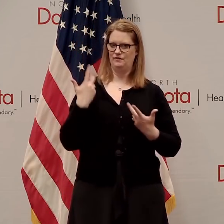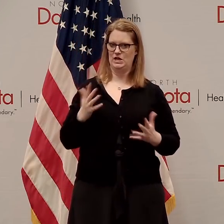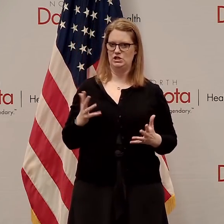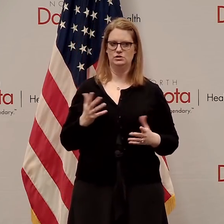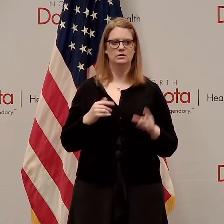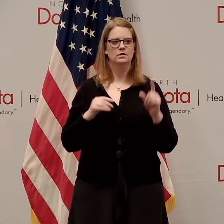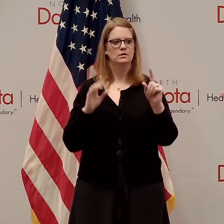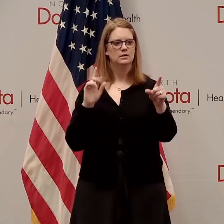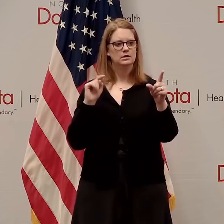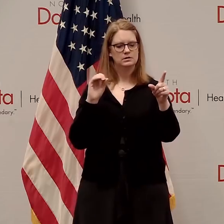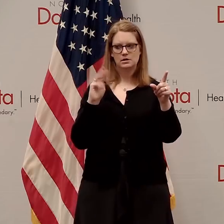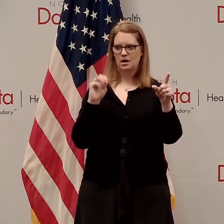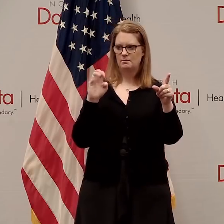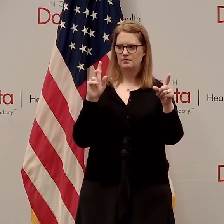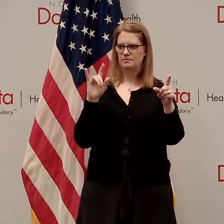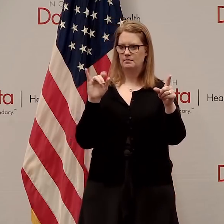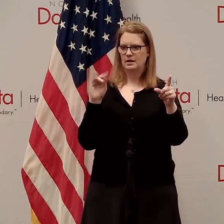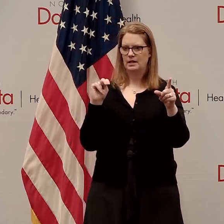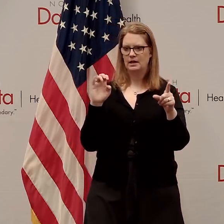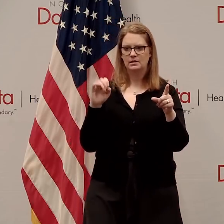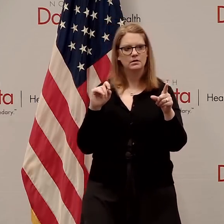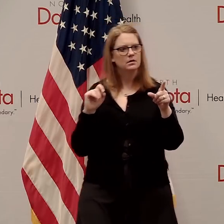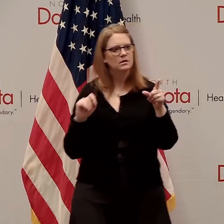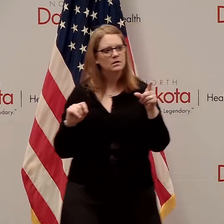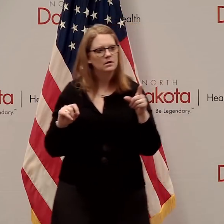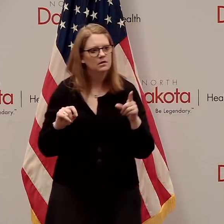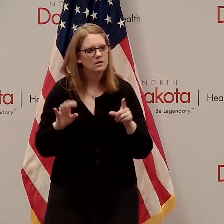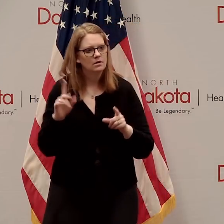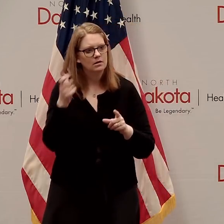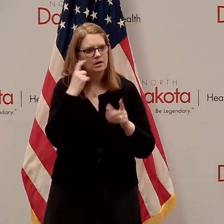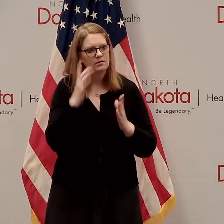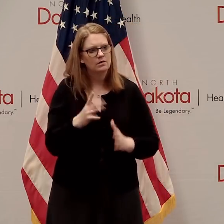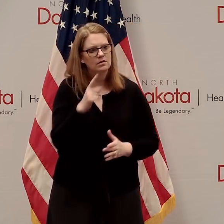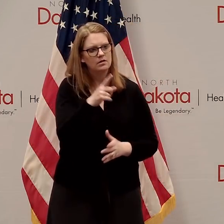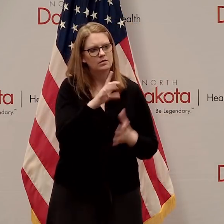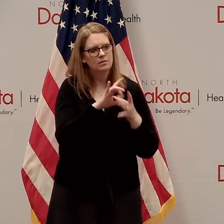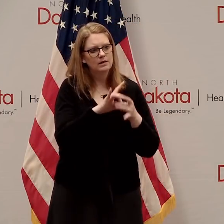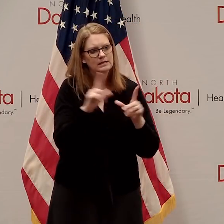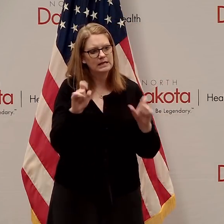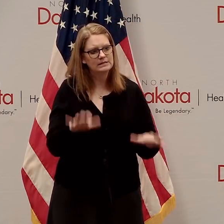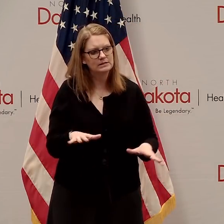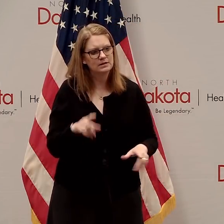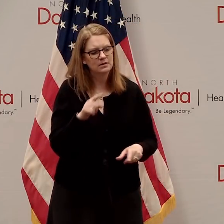Tom, and then Elaine, and then online. Governor, my question has to do about testing.